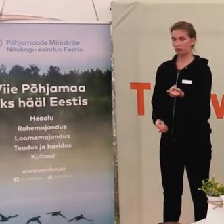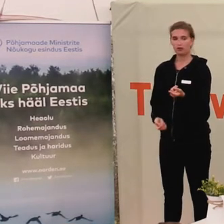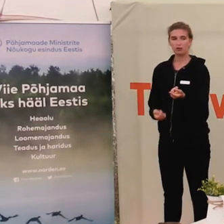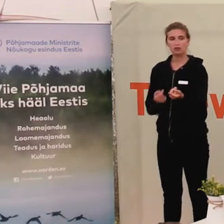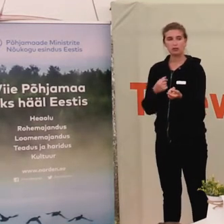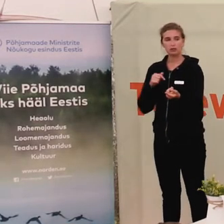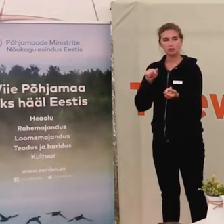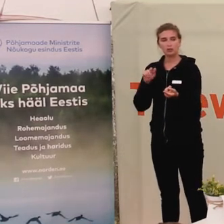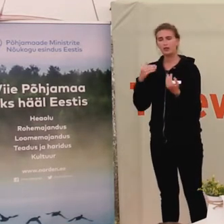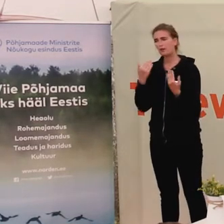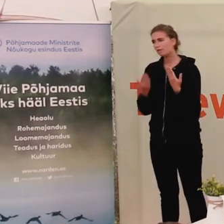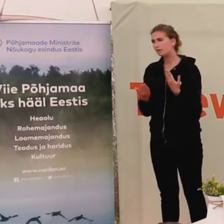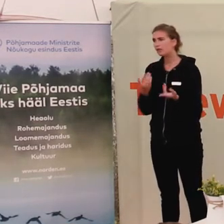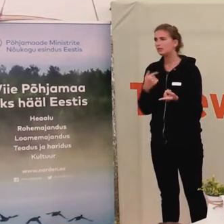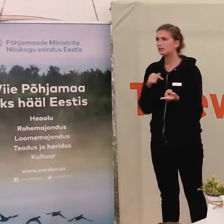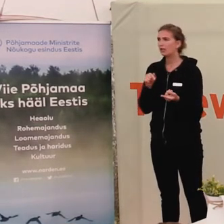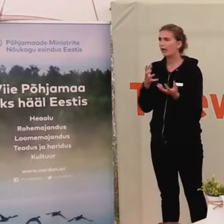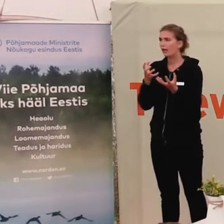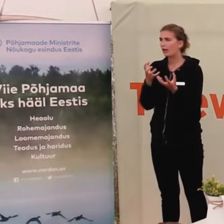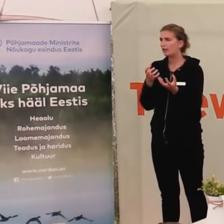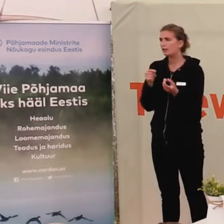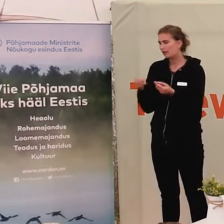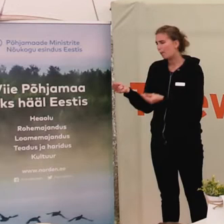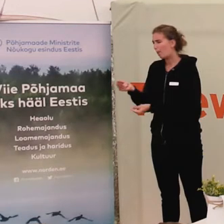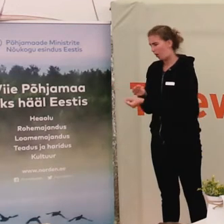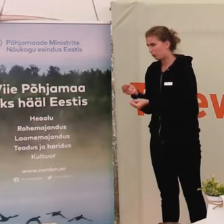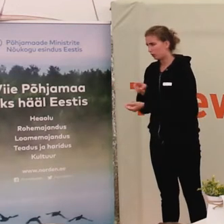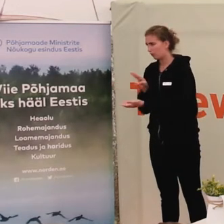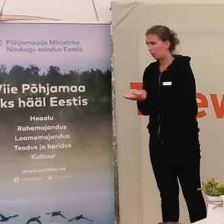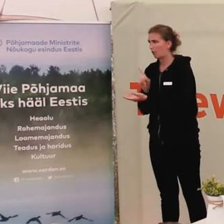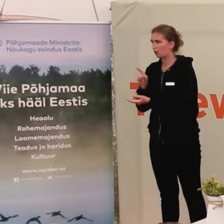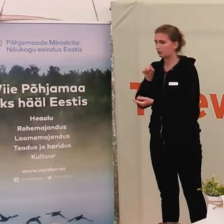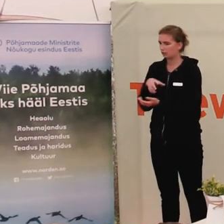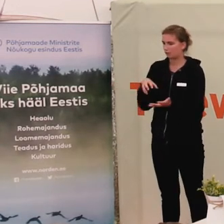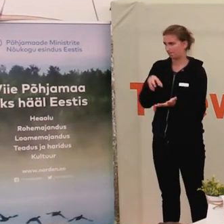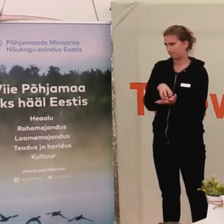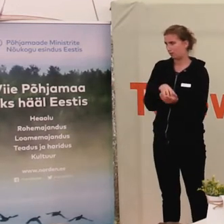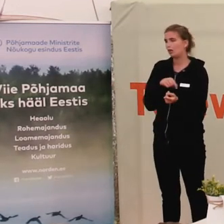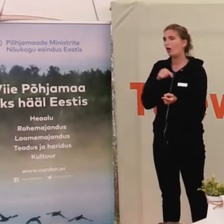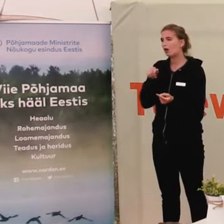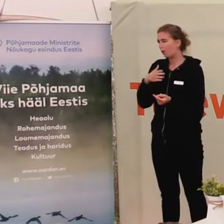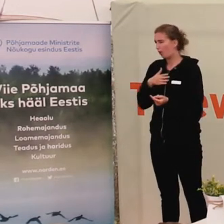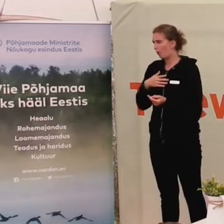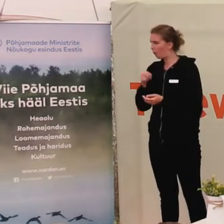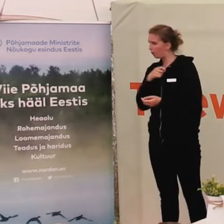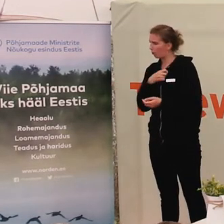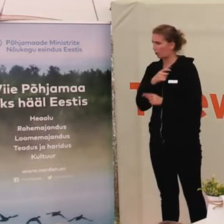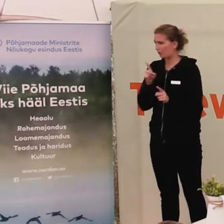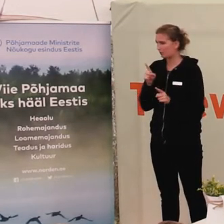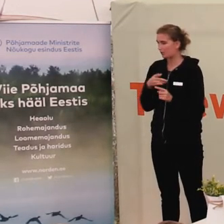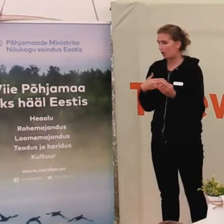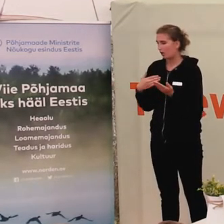It's an institutional problem. It's not so much, it's economic too, but institutional. What concerns me is this relationship,